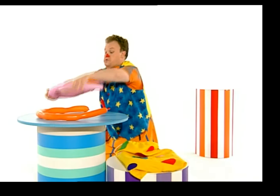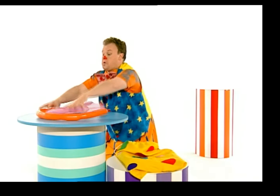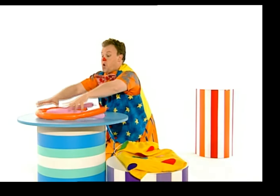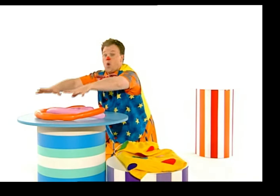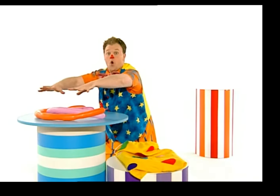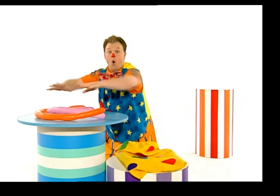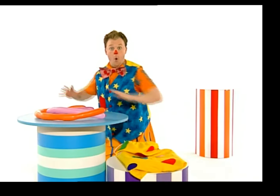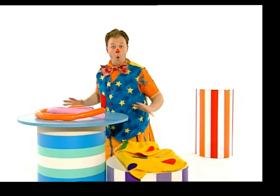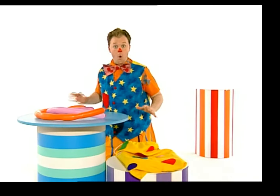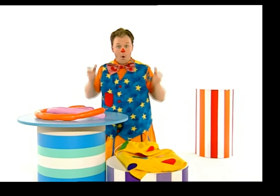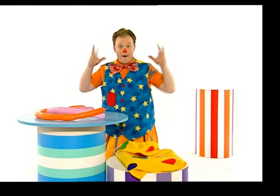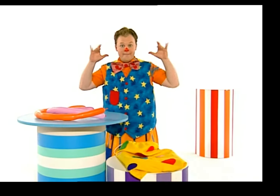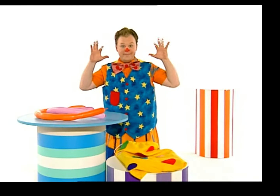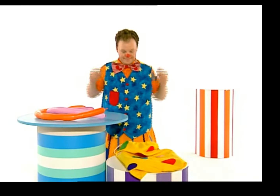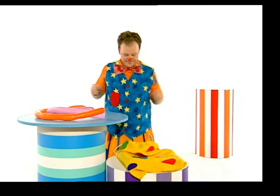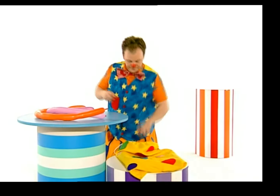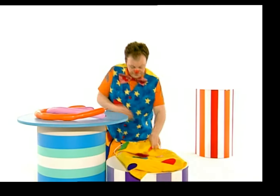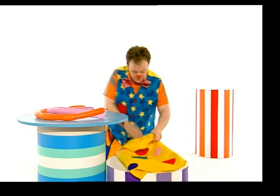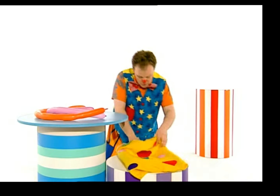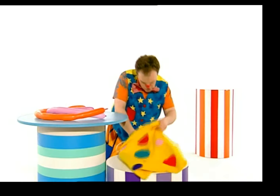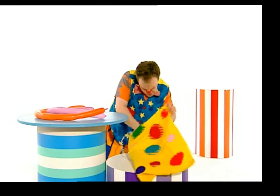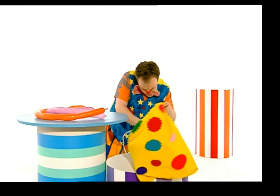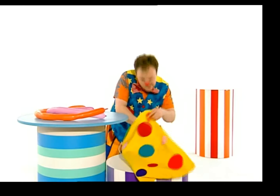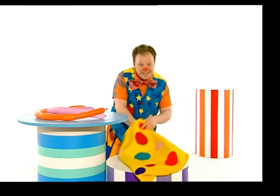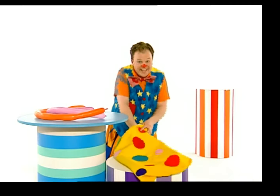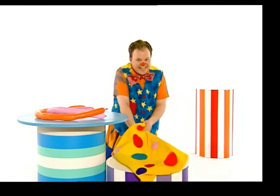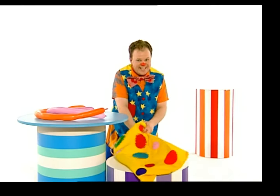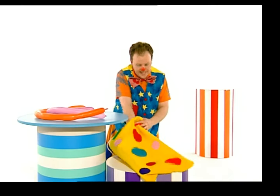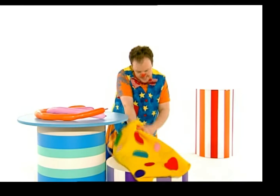another balloon out, Mr. Tumble. Ooh!